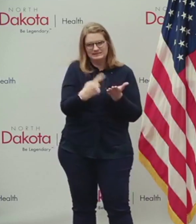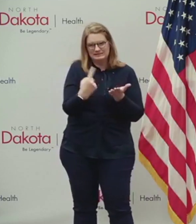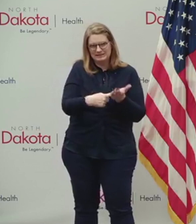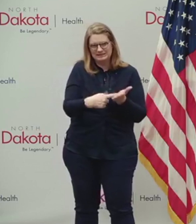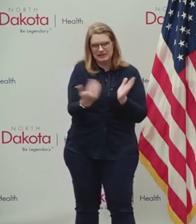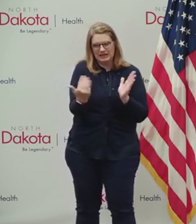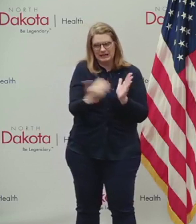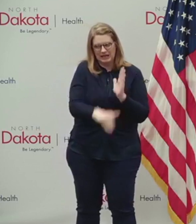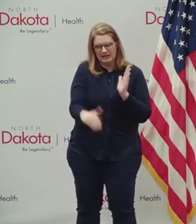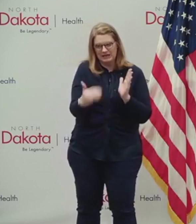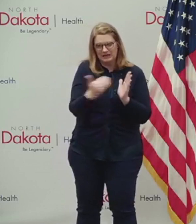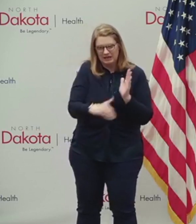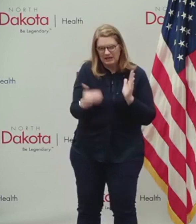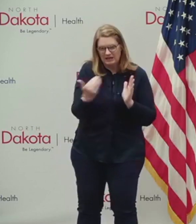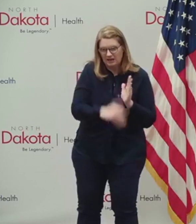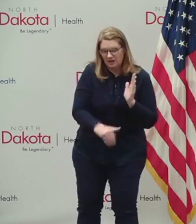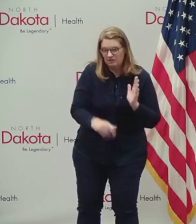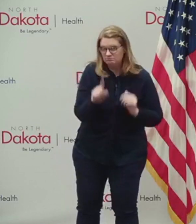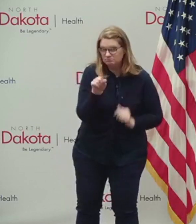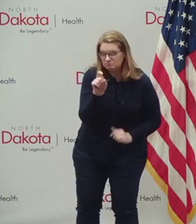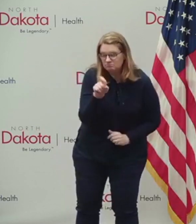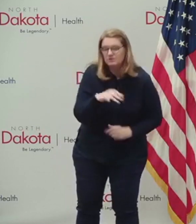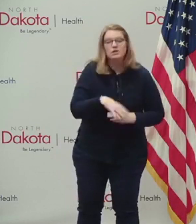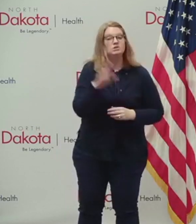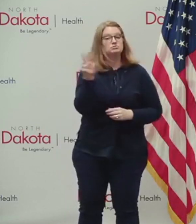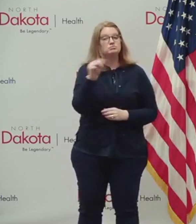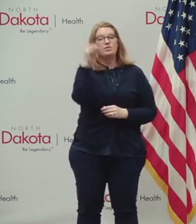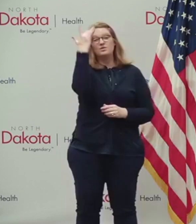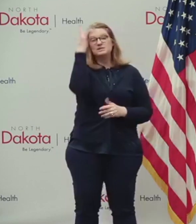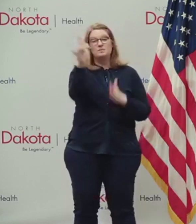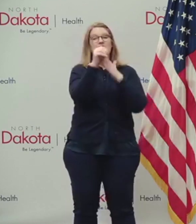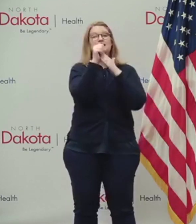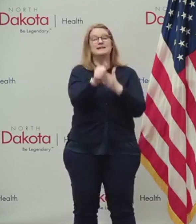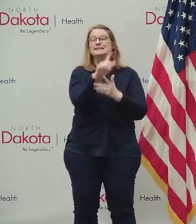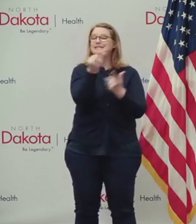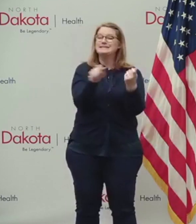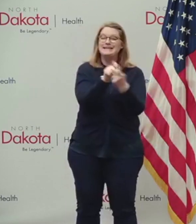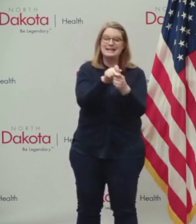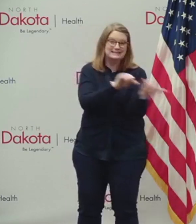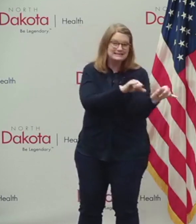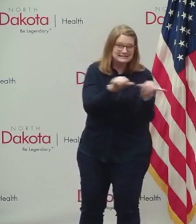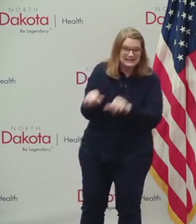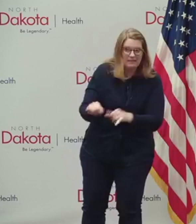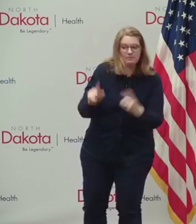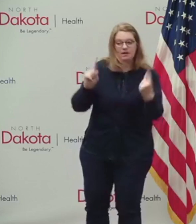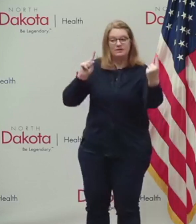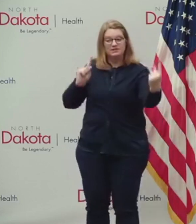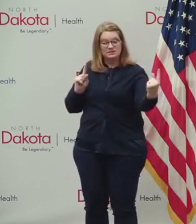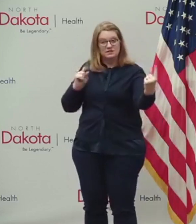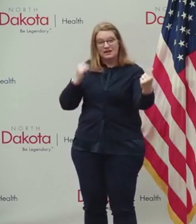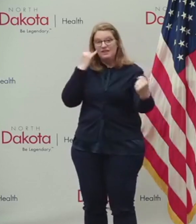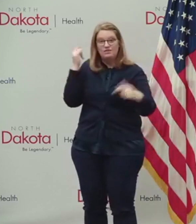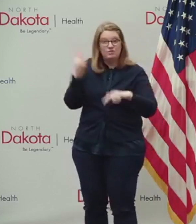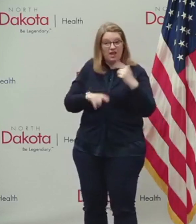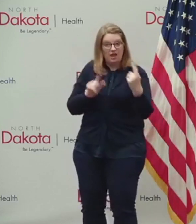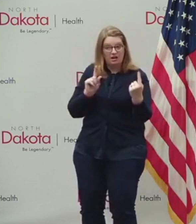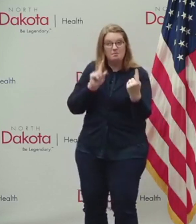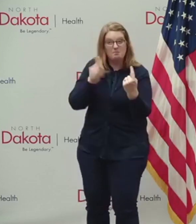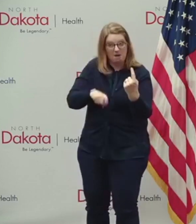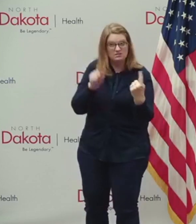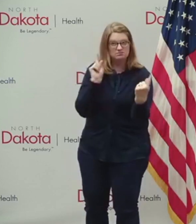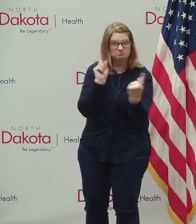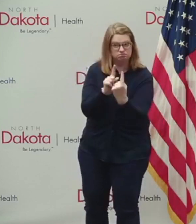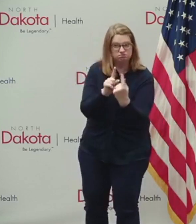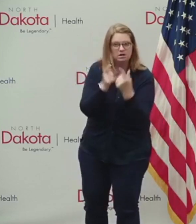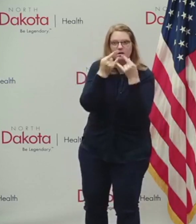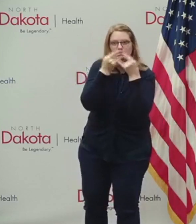Because the North Dakota SMART guidelines are exactly that, which is physical distancing. If you can't physical distance, wear a mask, wash